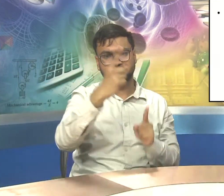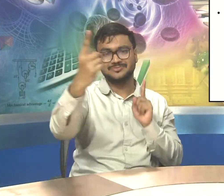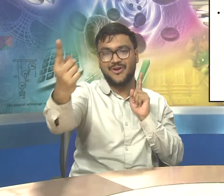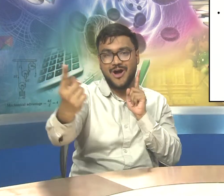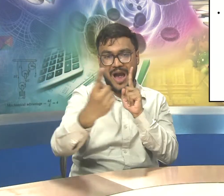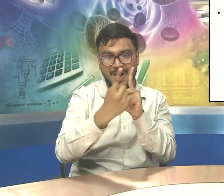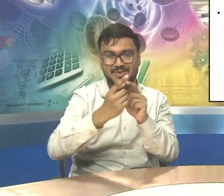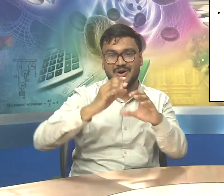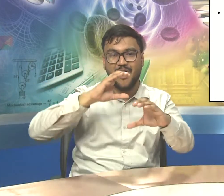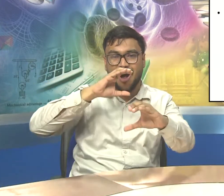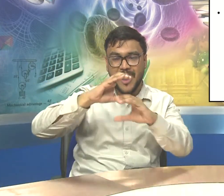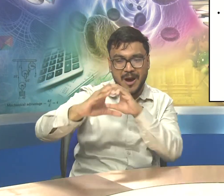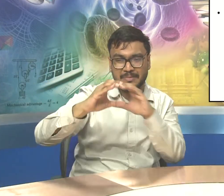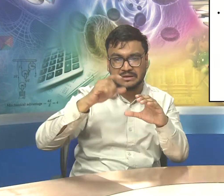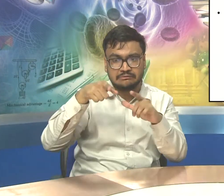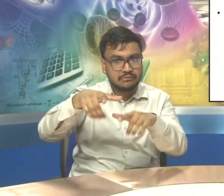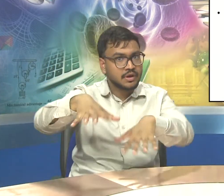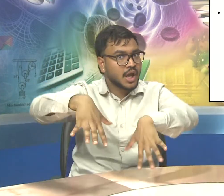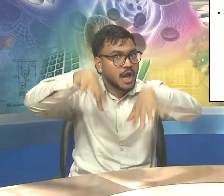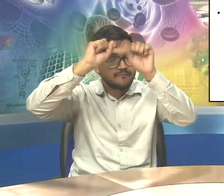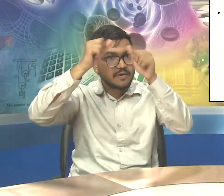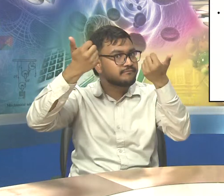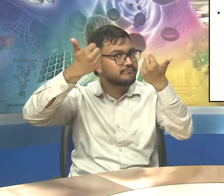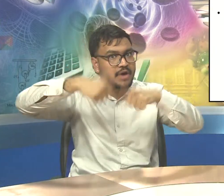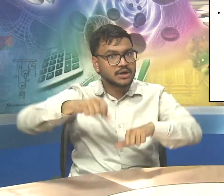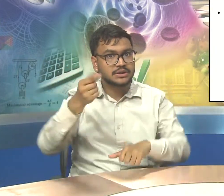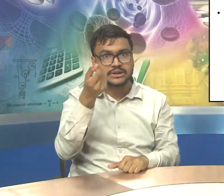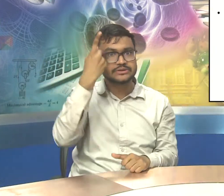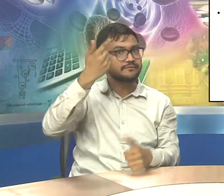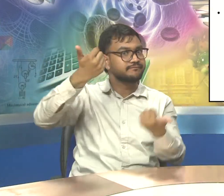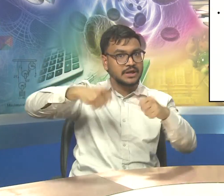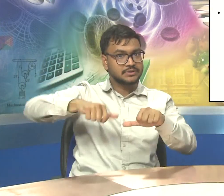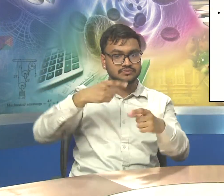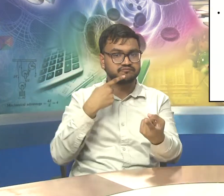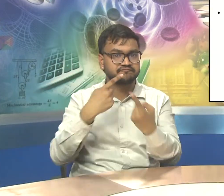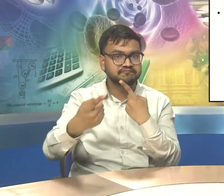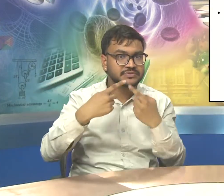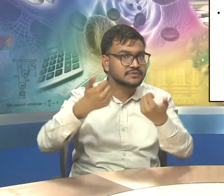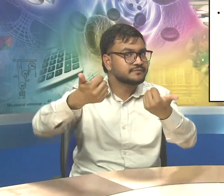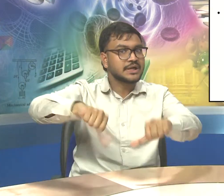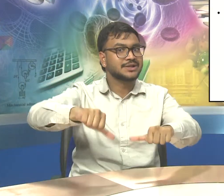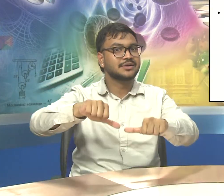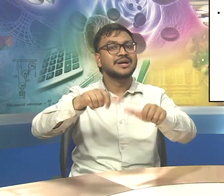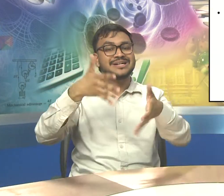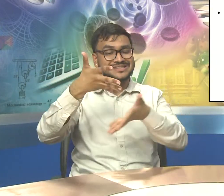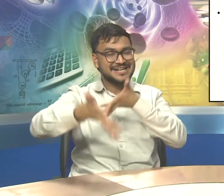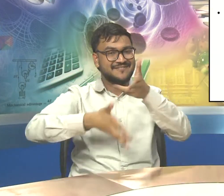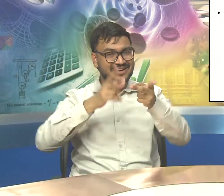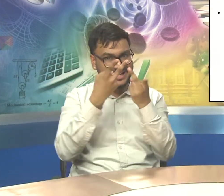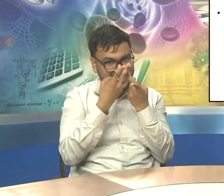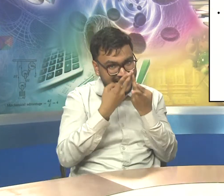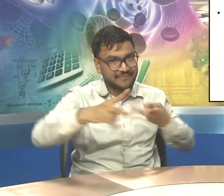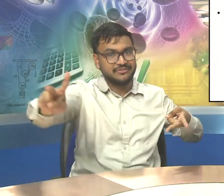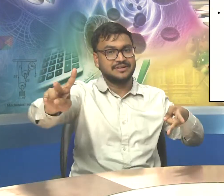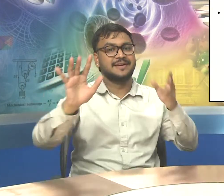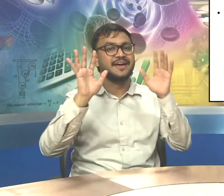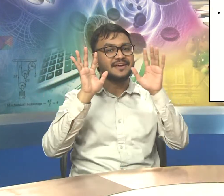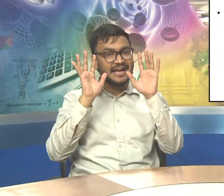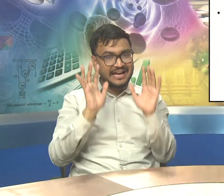For example, after learning ISL, we went to Japan,